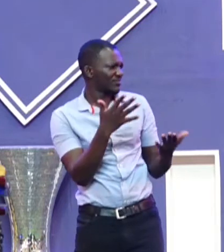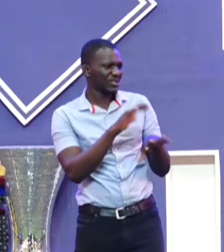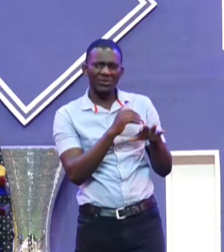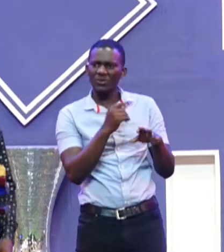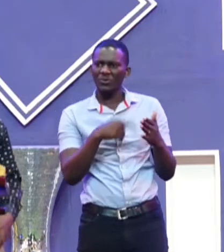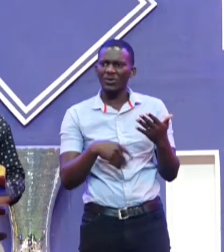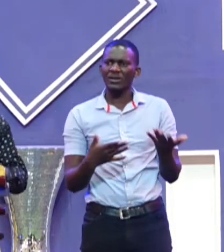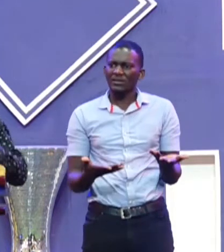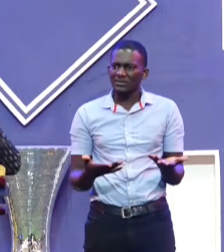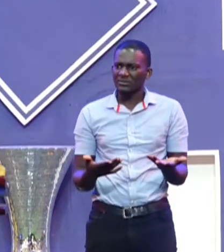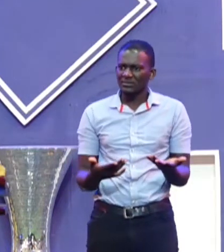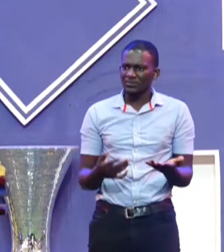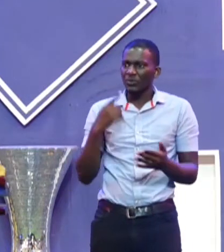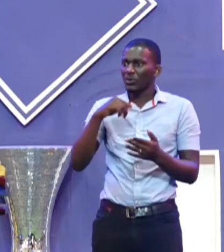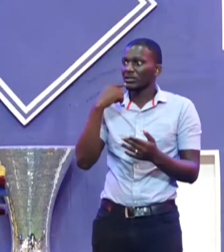Adam? So